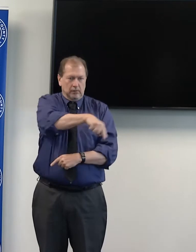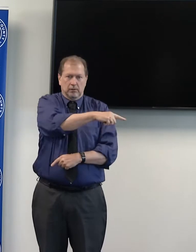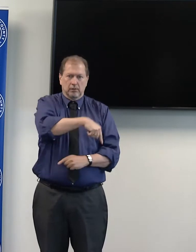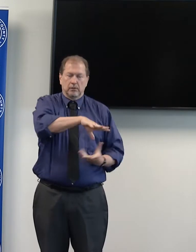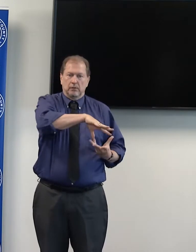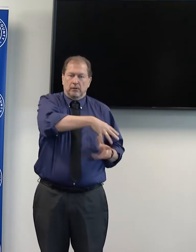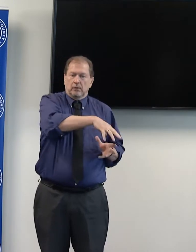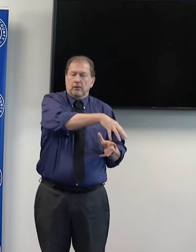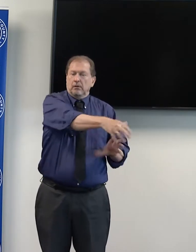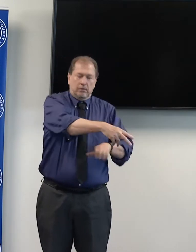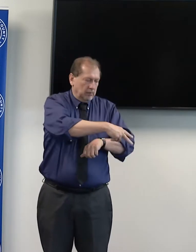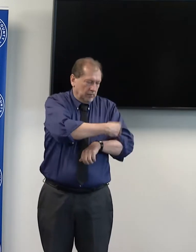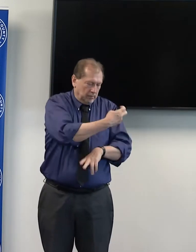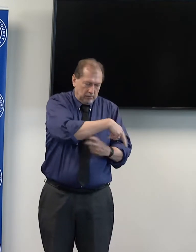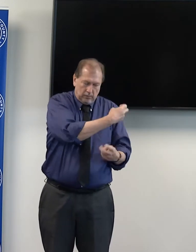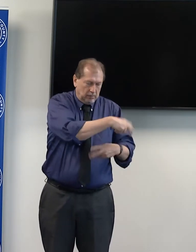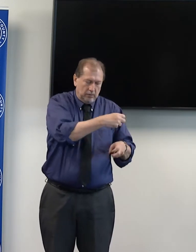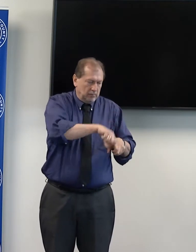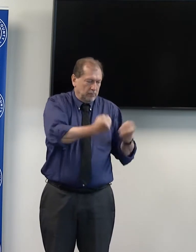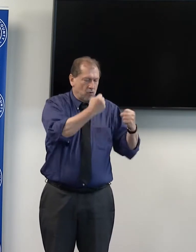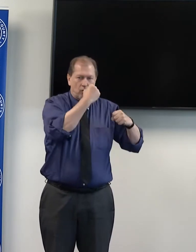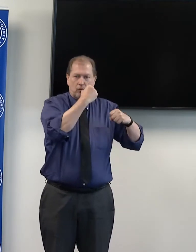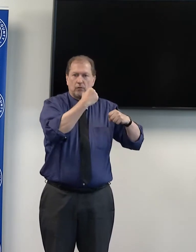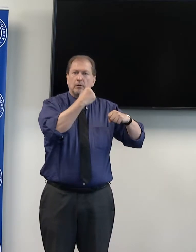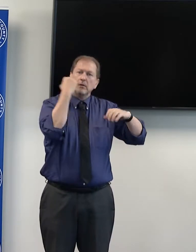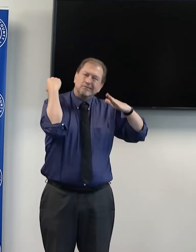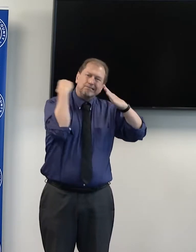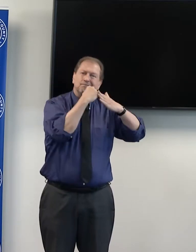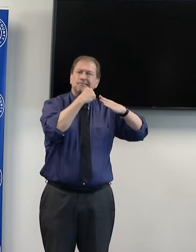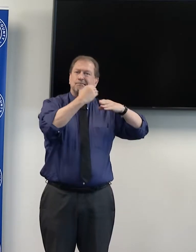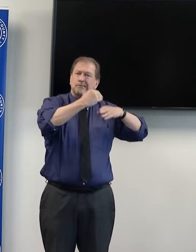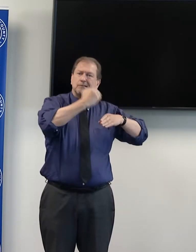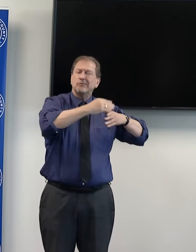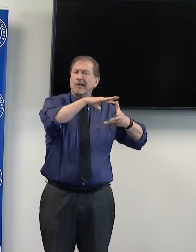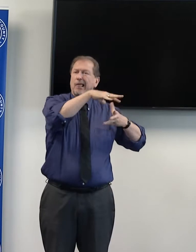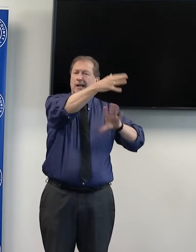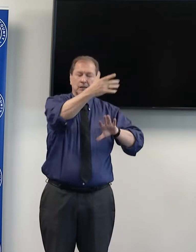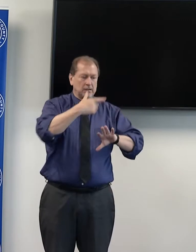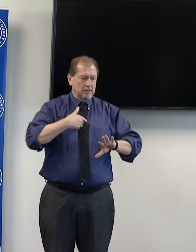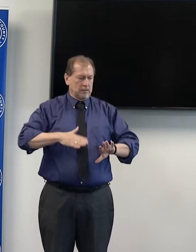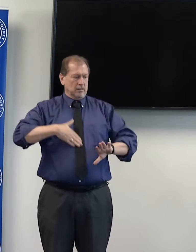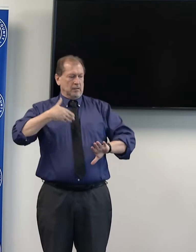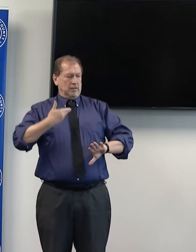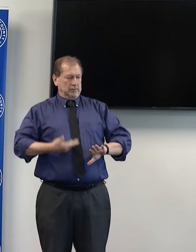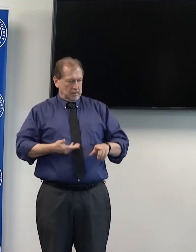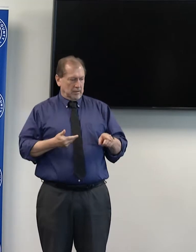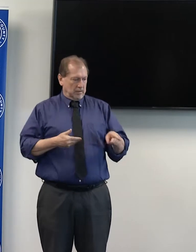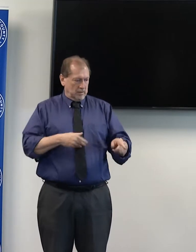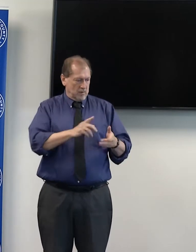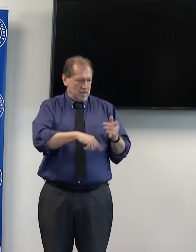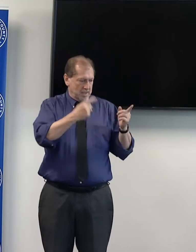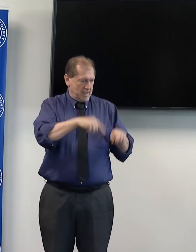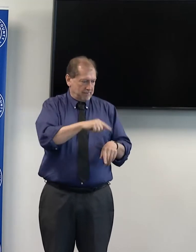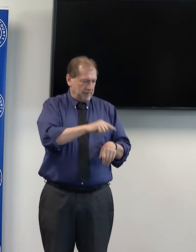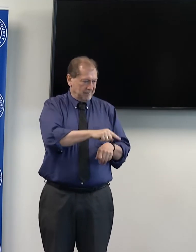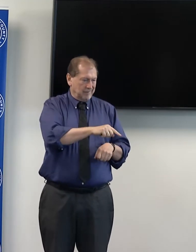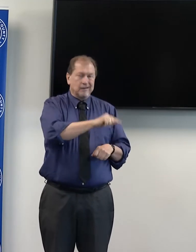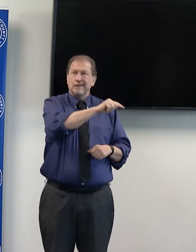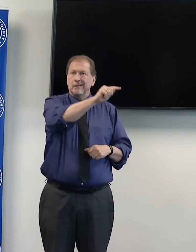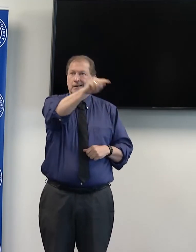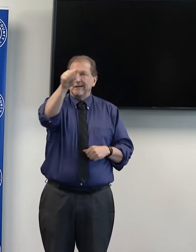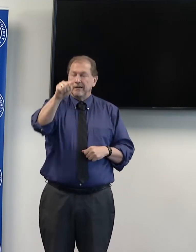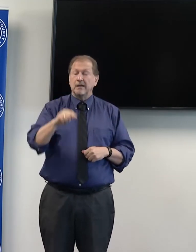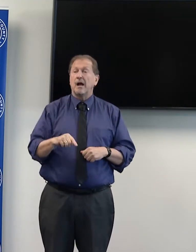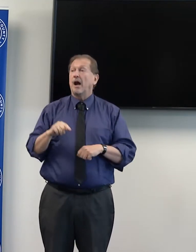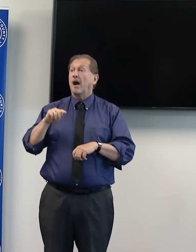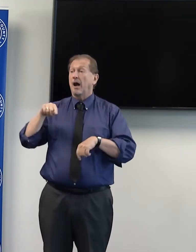communities, mirroring what we've seen throughout the county or throughout the nation and the world. As we've seen in just the past